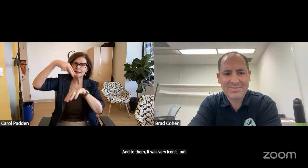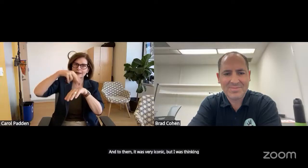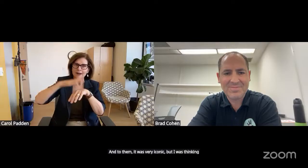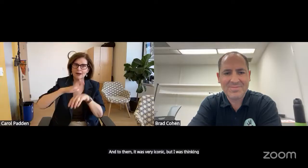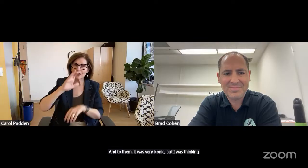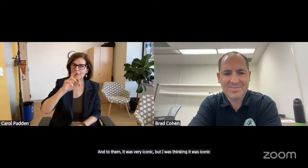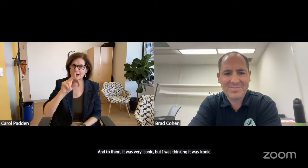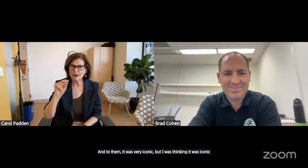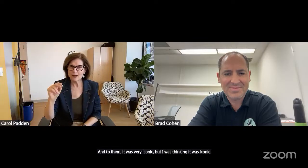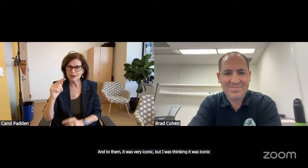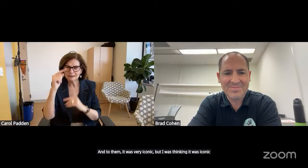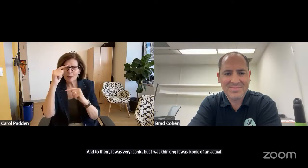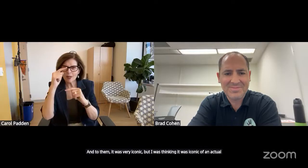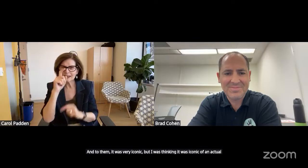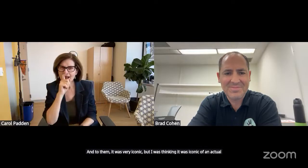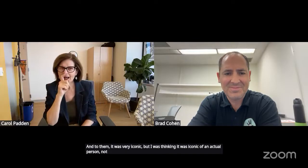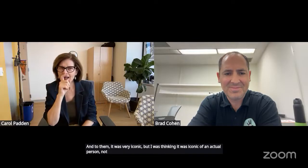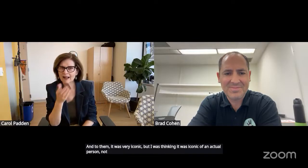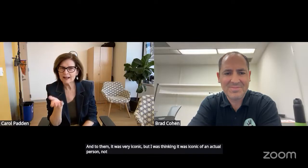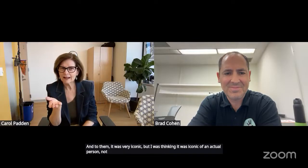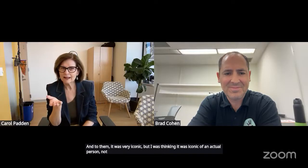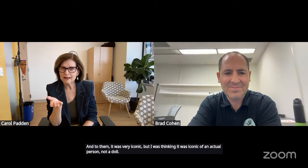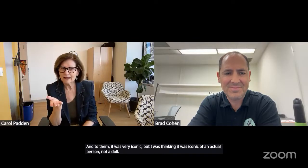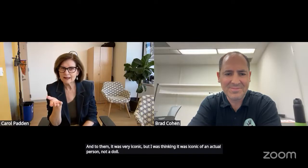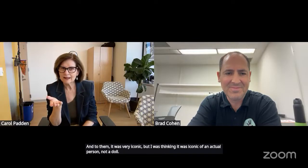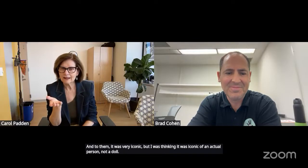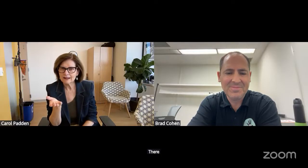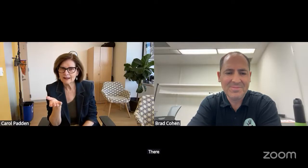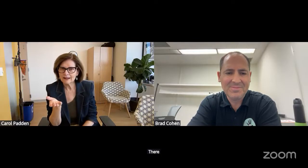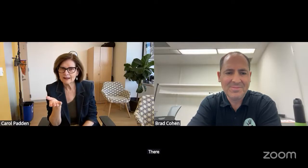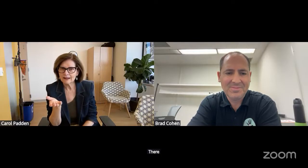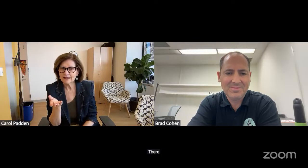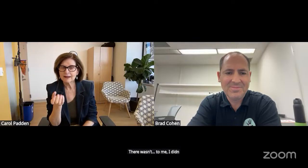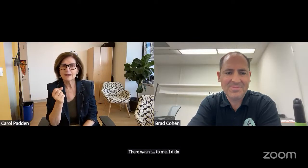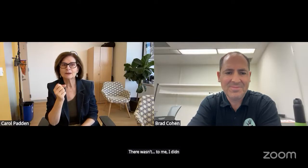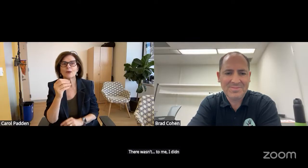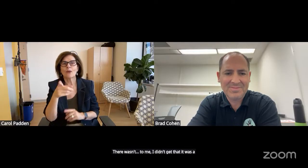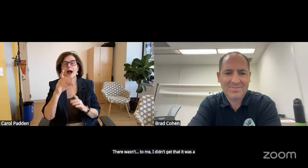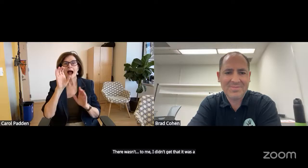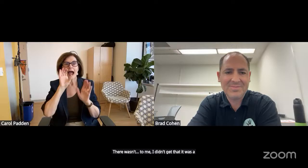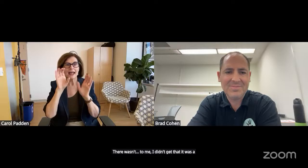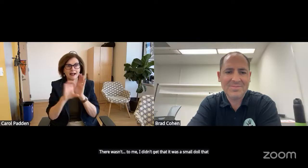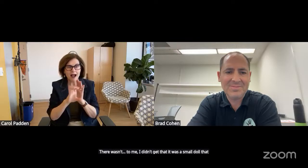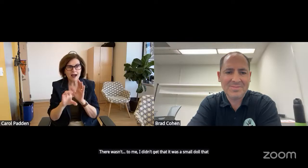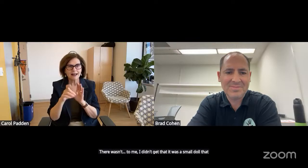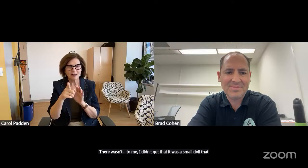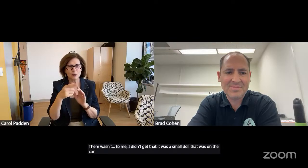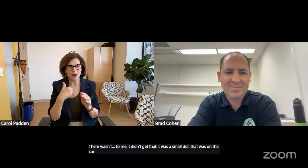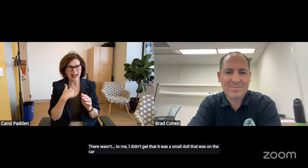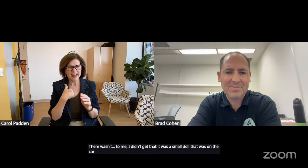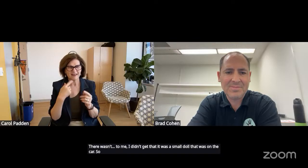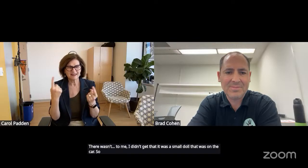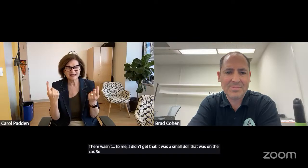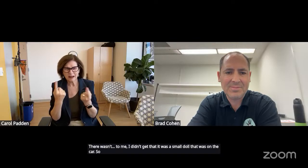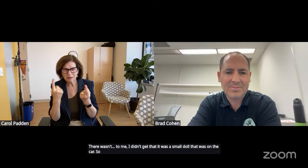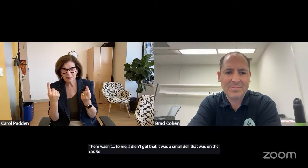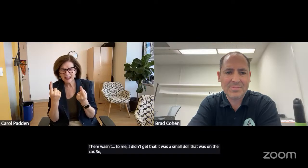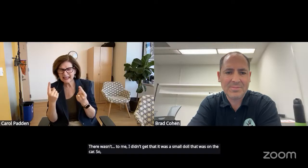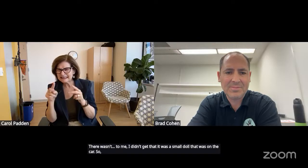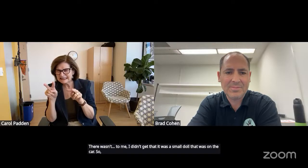of an actual person, not a doll. There wasn't, to me, I didn't get that it was a small doll that was on the car. So iconic,